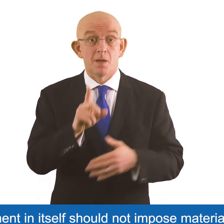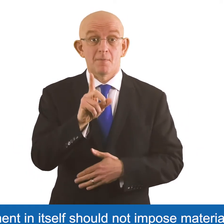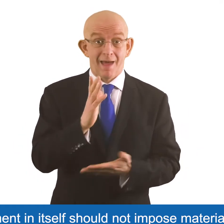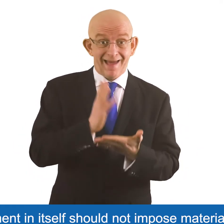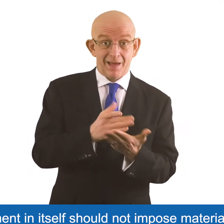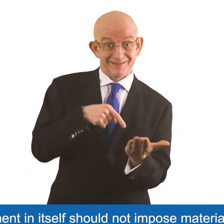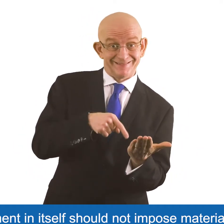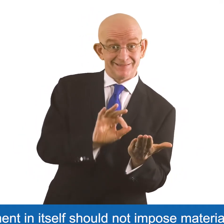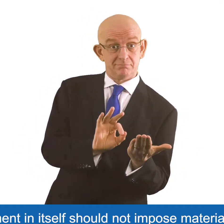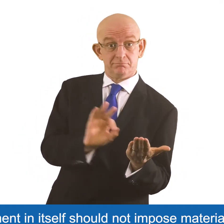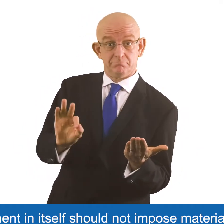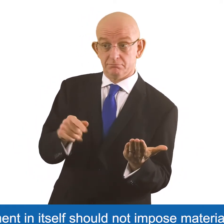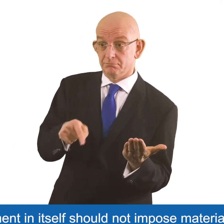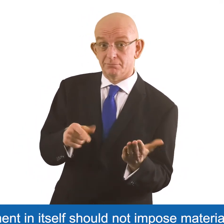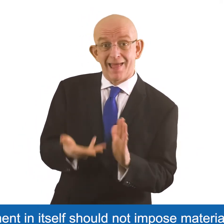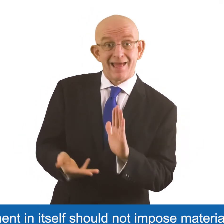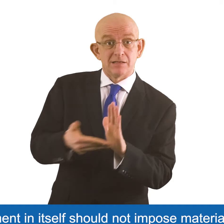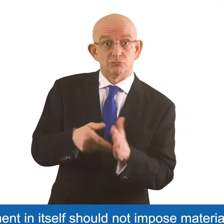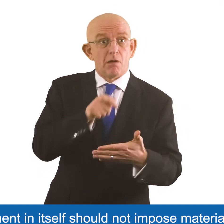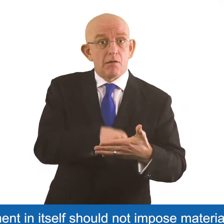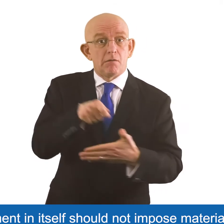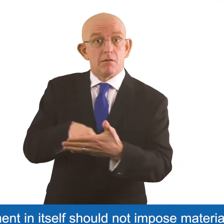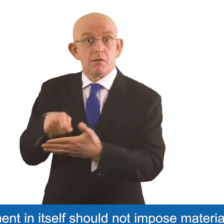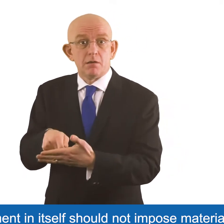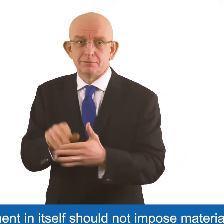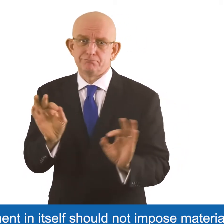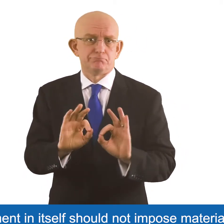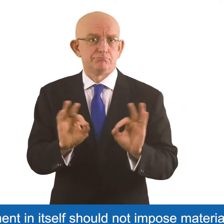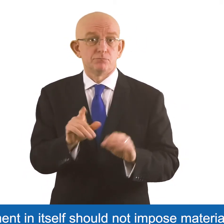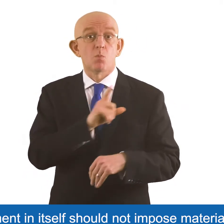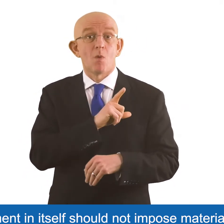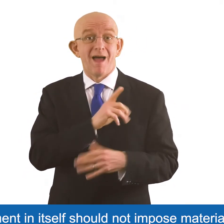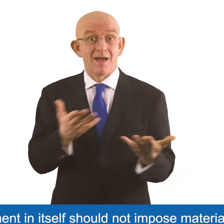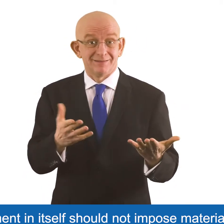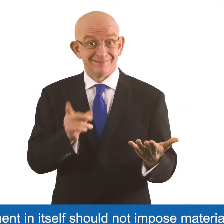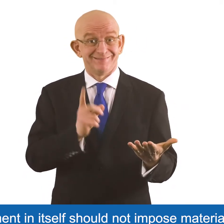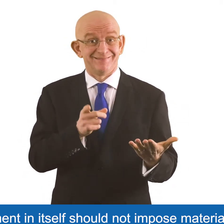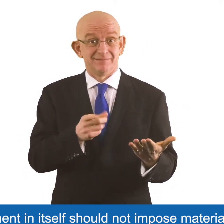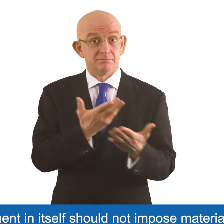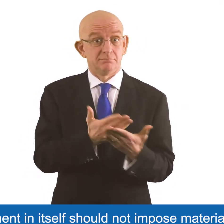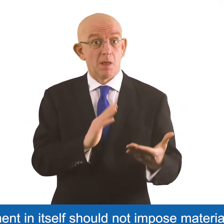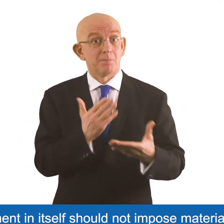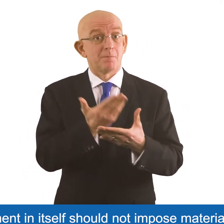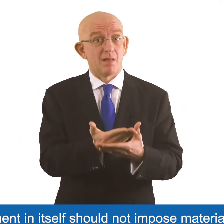this requirement in itself should not impose material additional costs, as the bill does not materially add to the